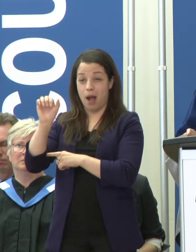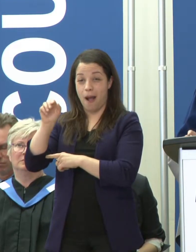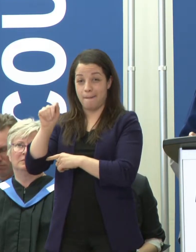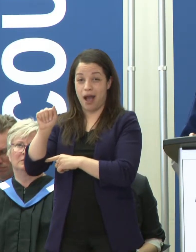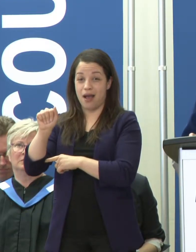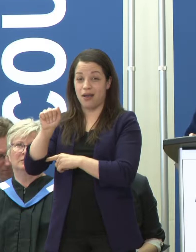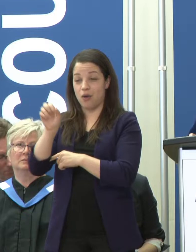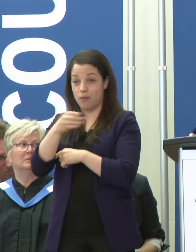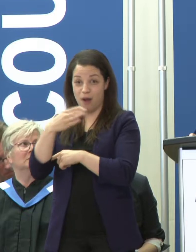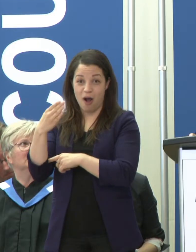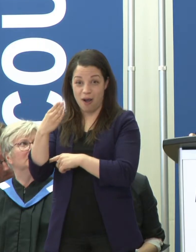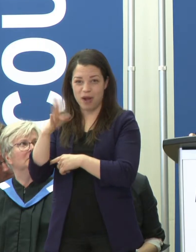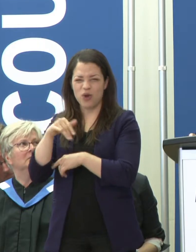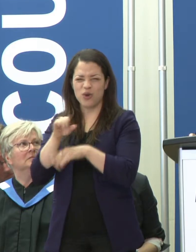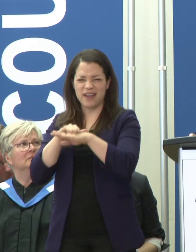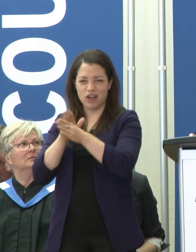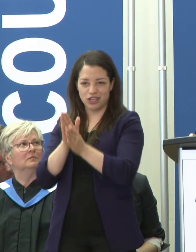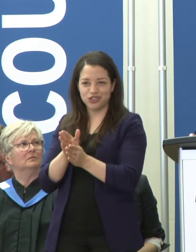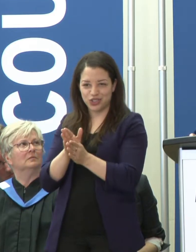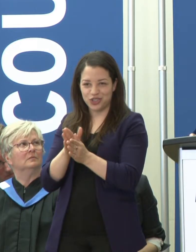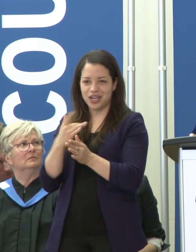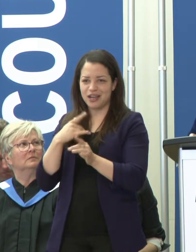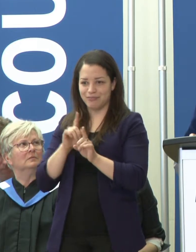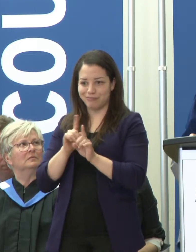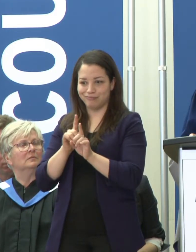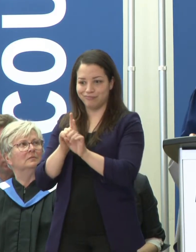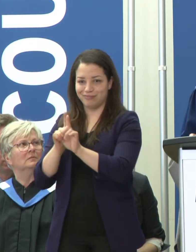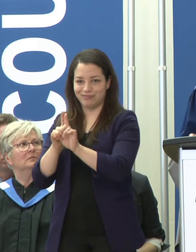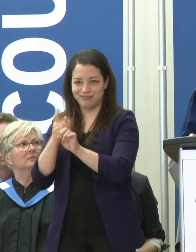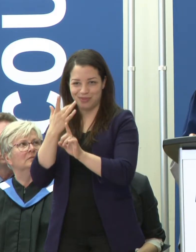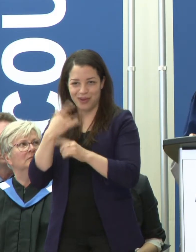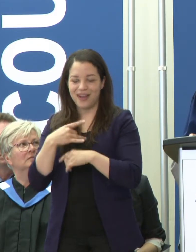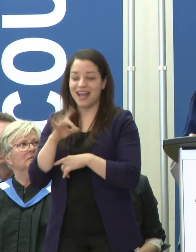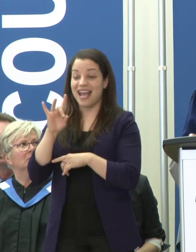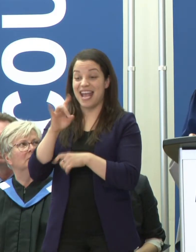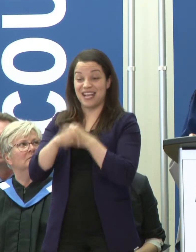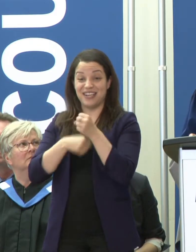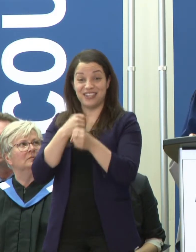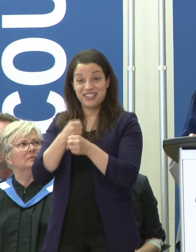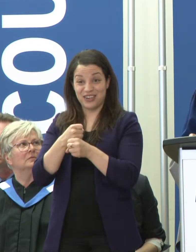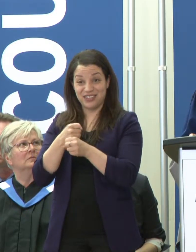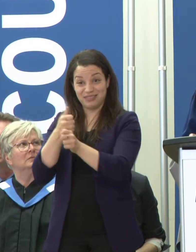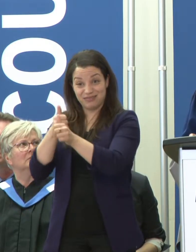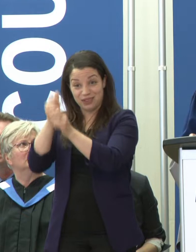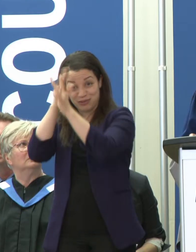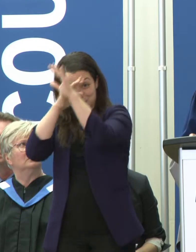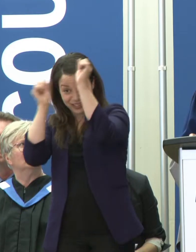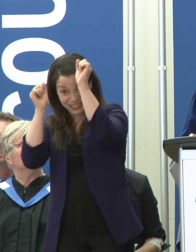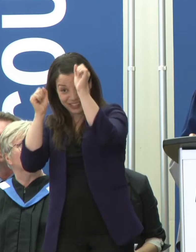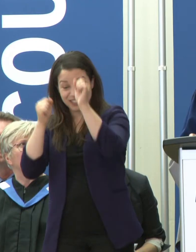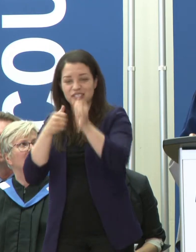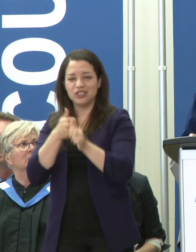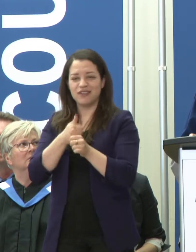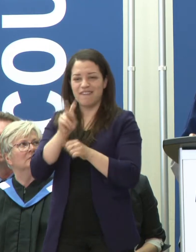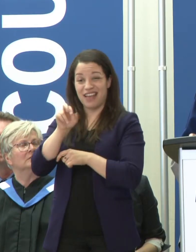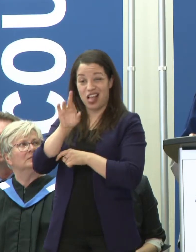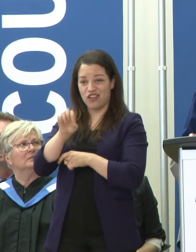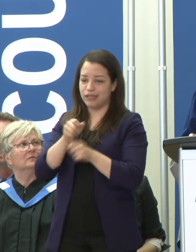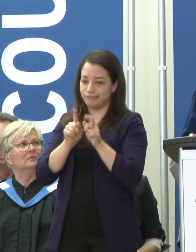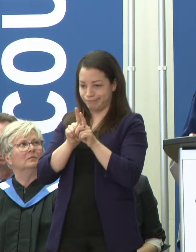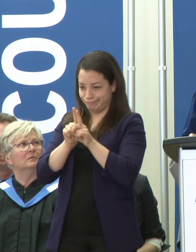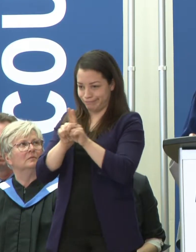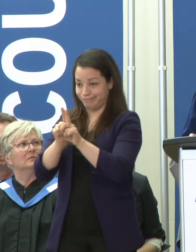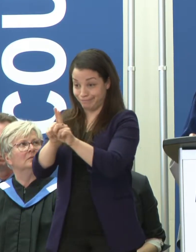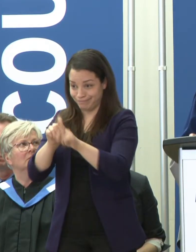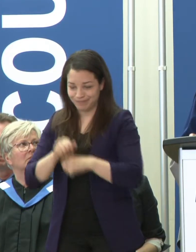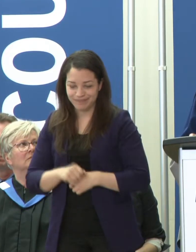She was often referred to as his shadow because during his 8 years as president, she was always with him. Valerie was in